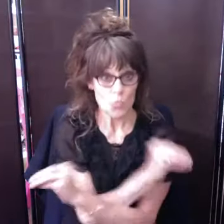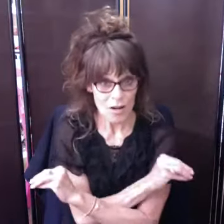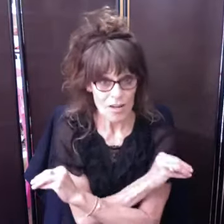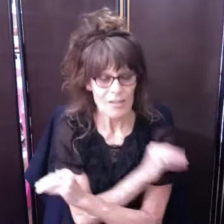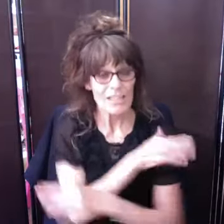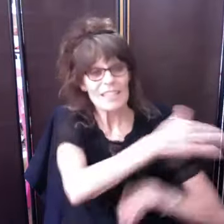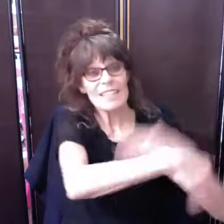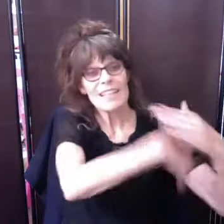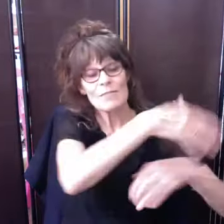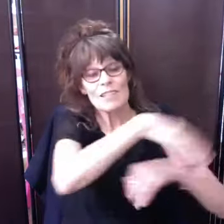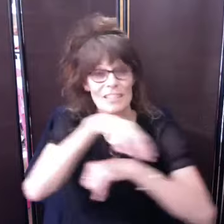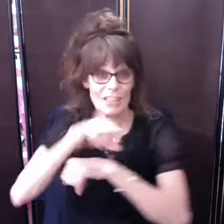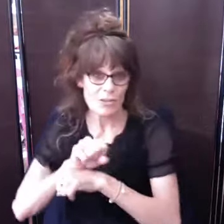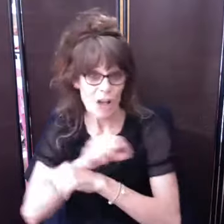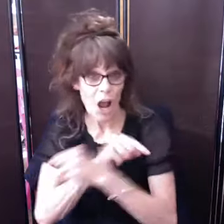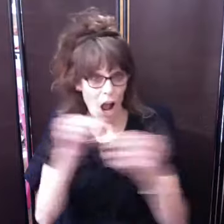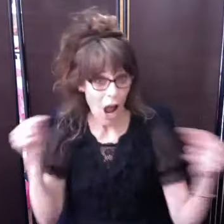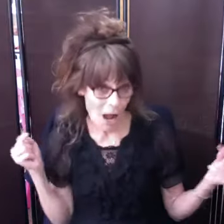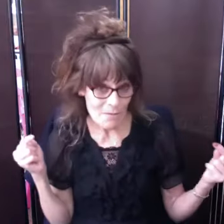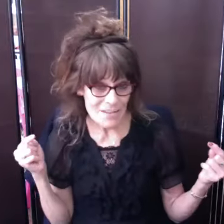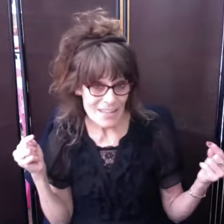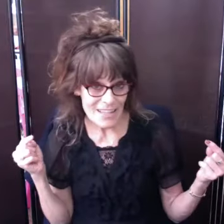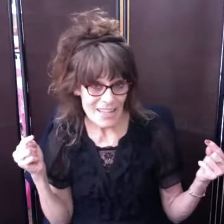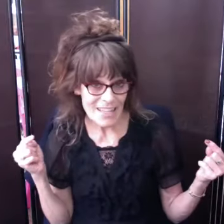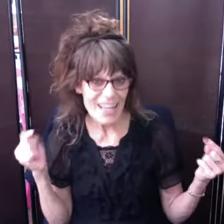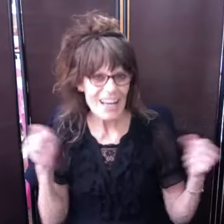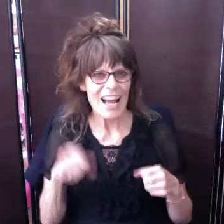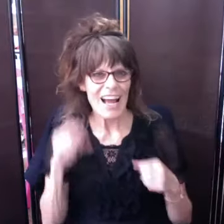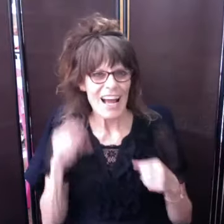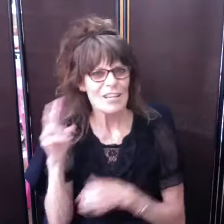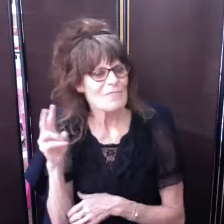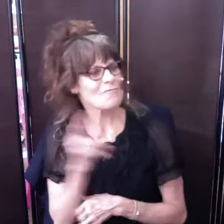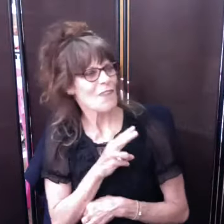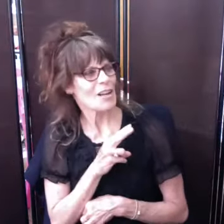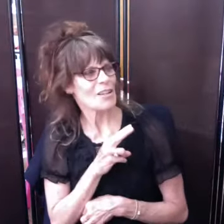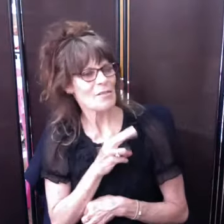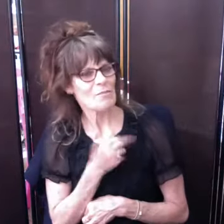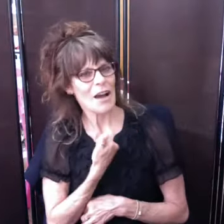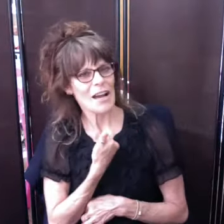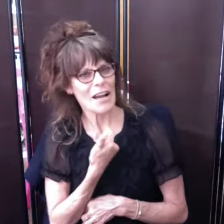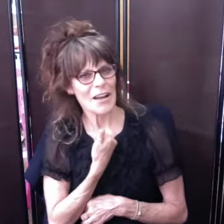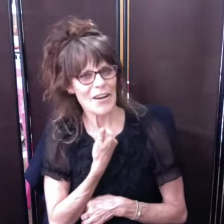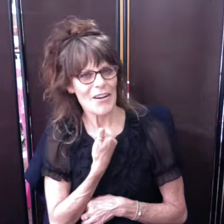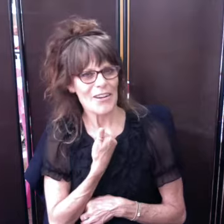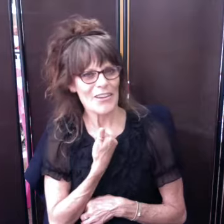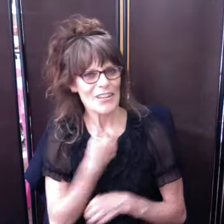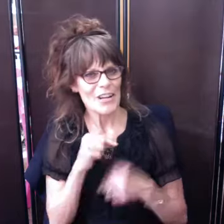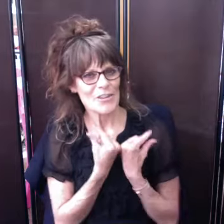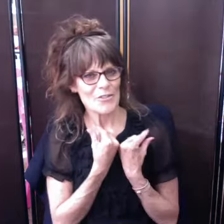put them in the opposite places in the room, I could watch my very own version of a contentious group conscience meeting. I mean, old time sobriety would